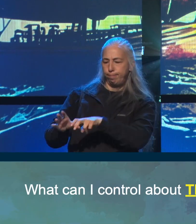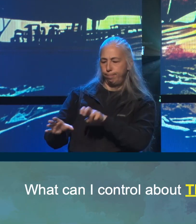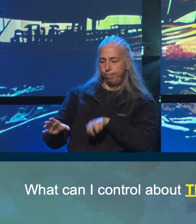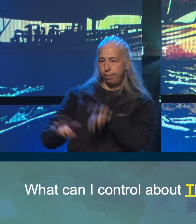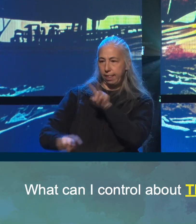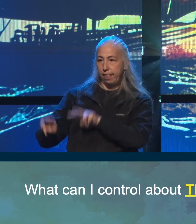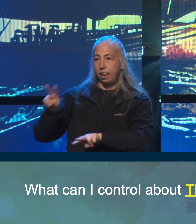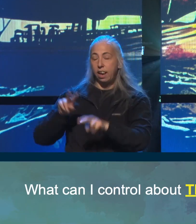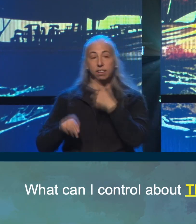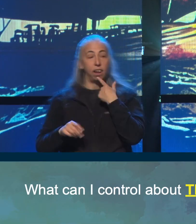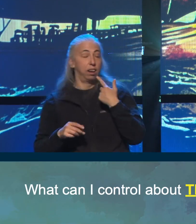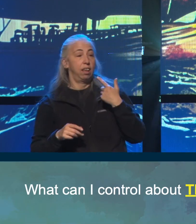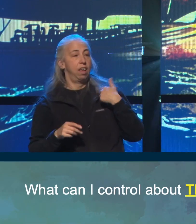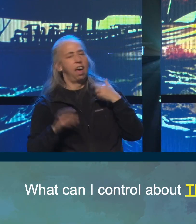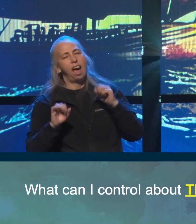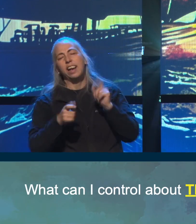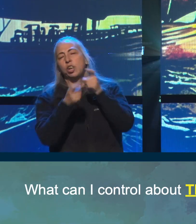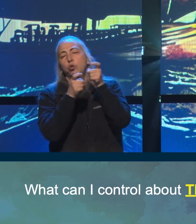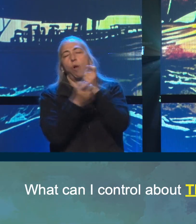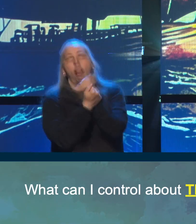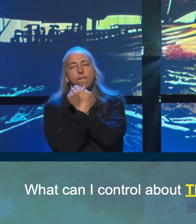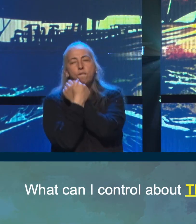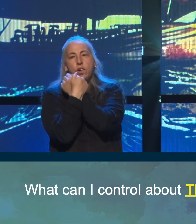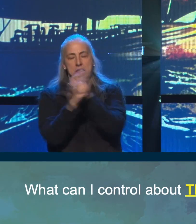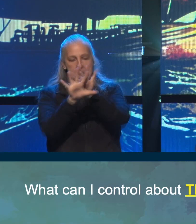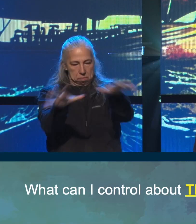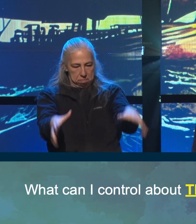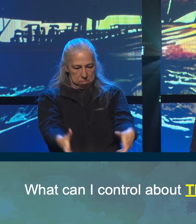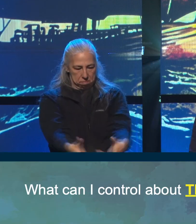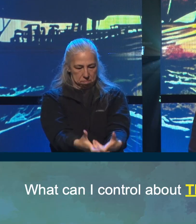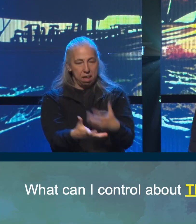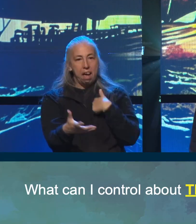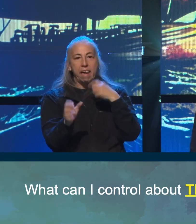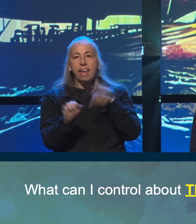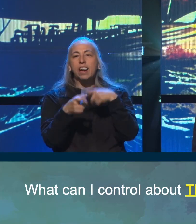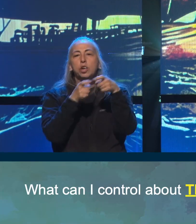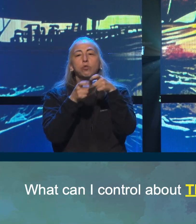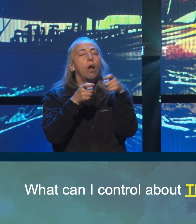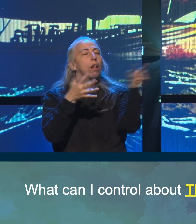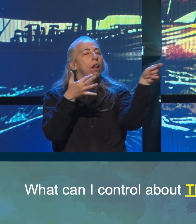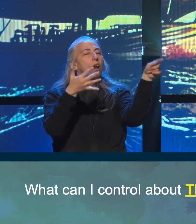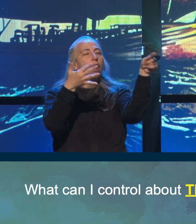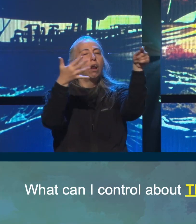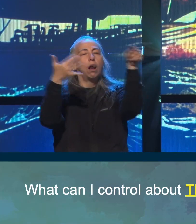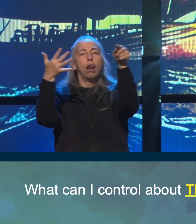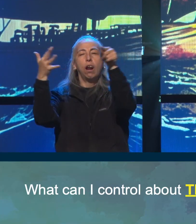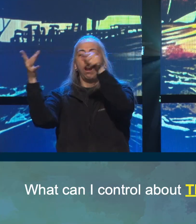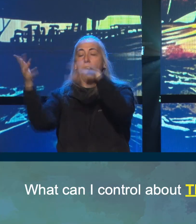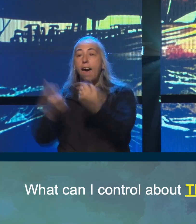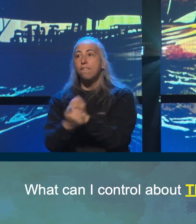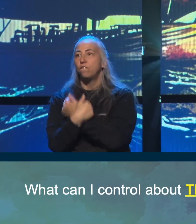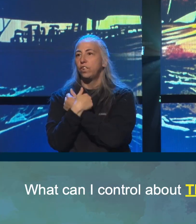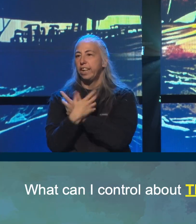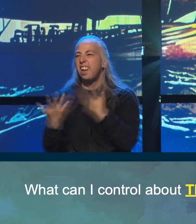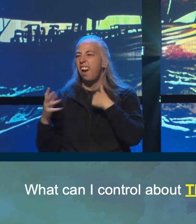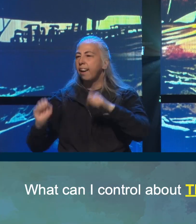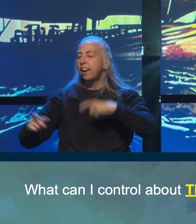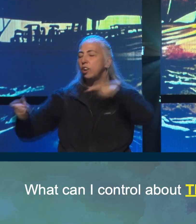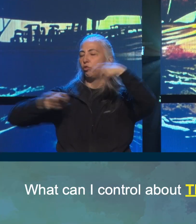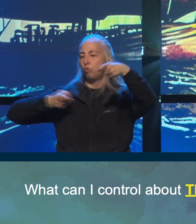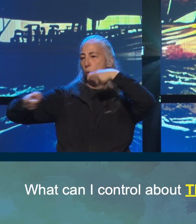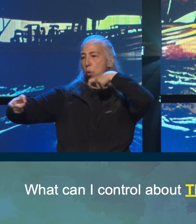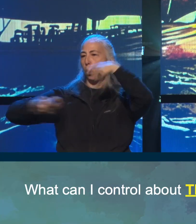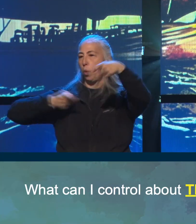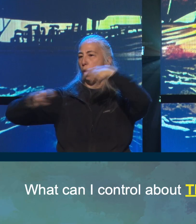this situation. All of it. I can control you and you and you and you and you and you and you and this. Right? We just have this